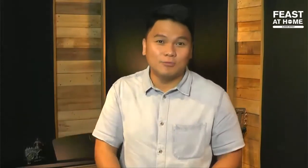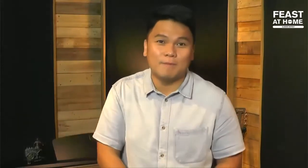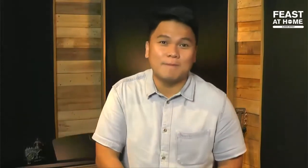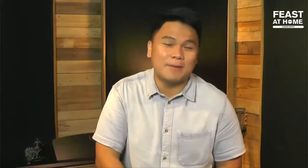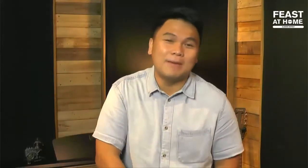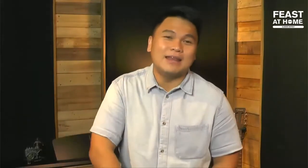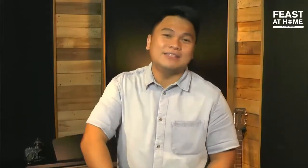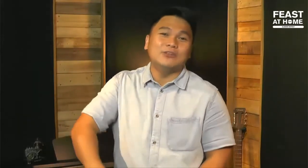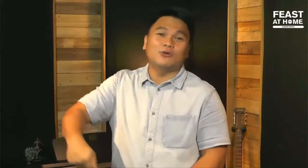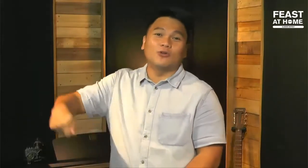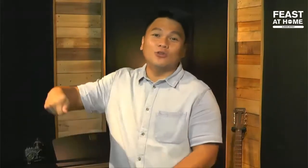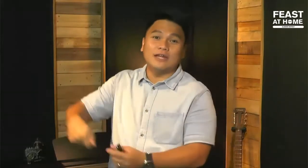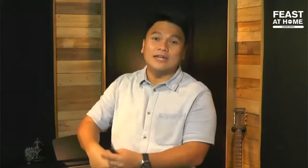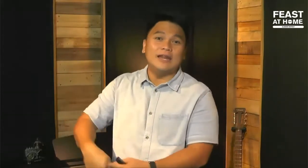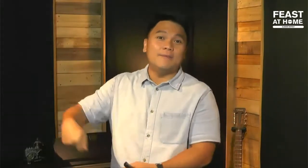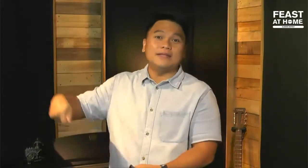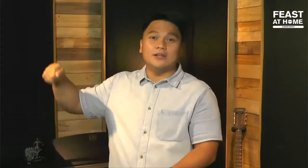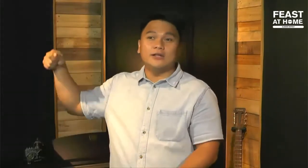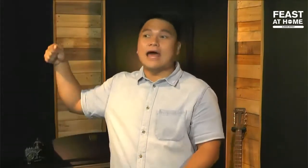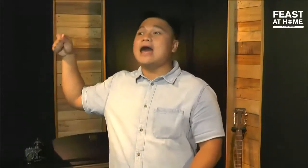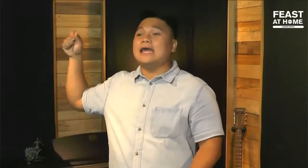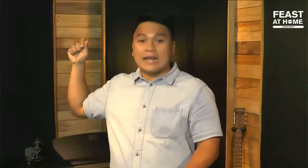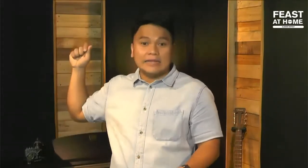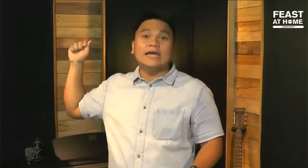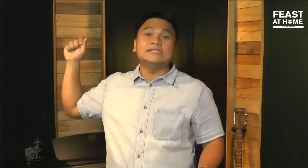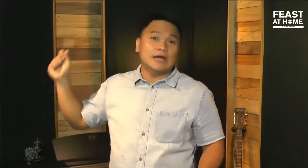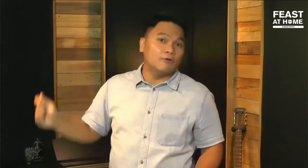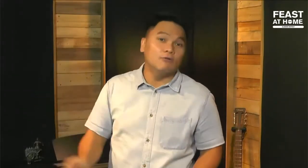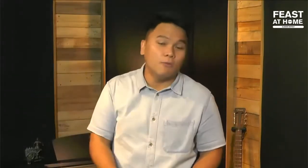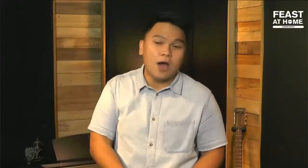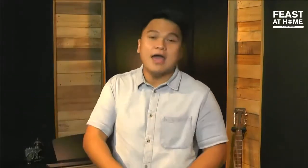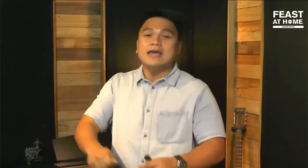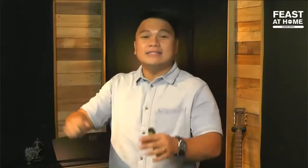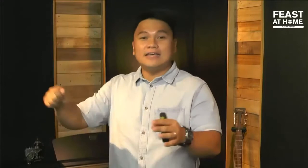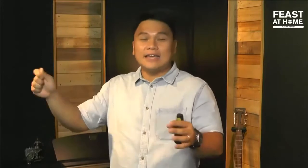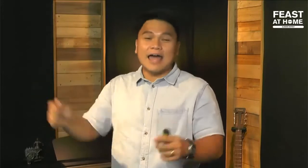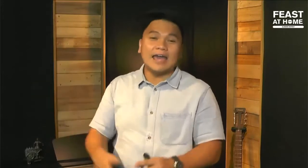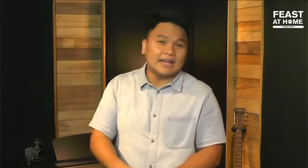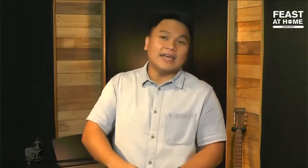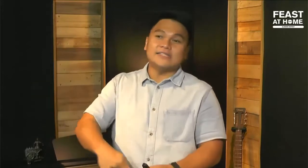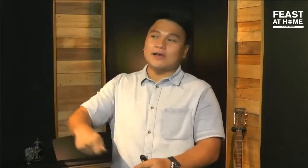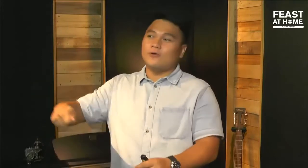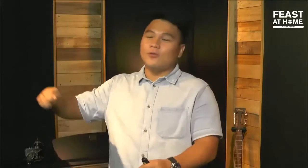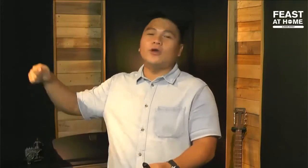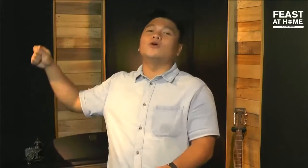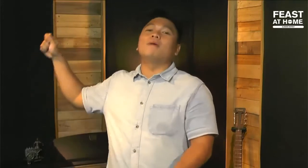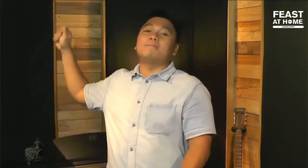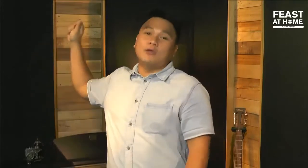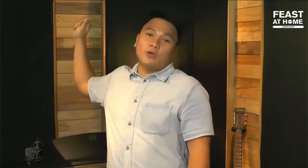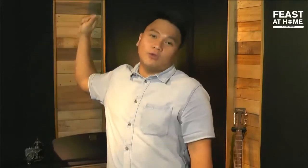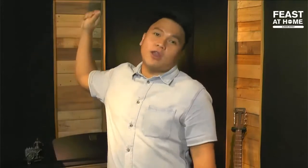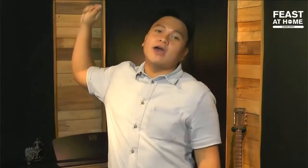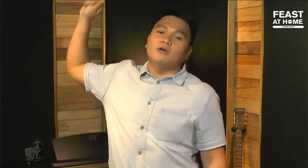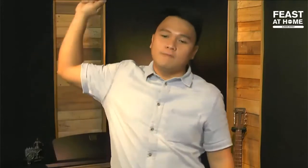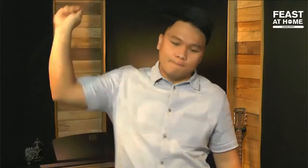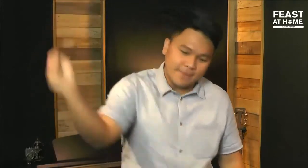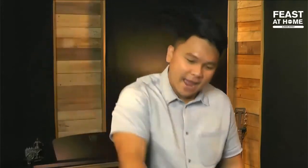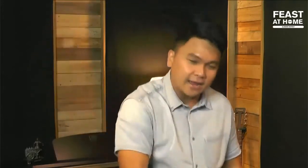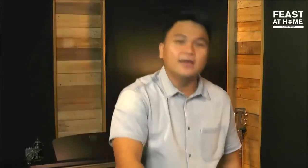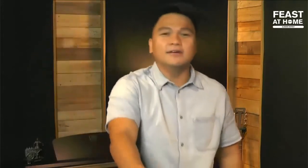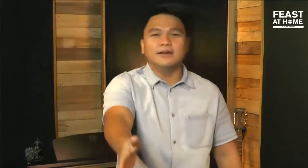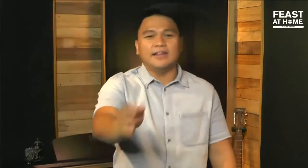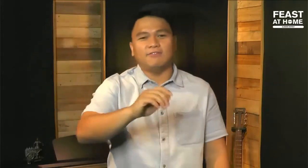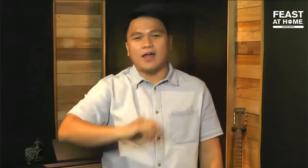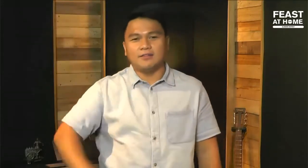pamalong sinturon na inilabas ni Lord, ah, ayan, ang tigas ng ulo mo, ha. Sige, dahil ang tigas ng ulo mo, ito, papaluin ko na kayo.